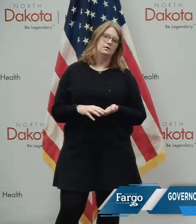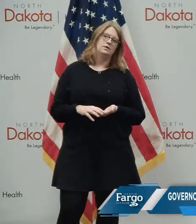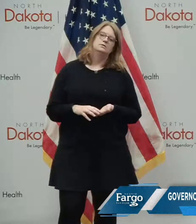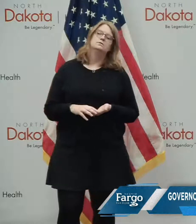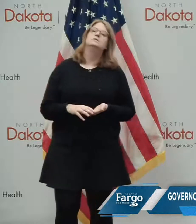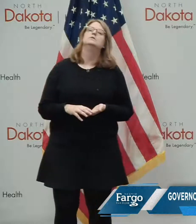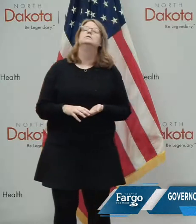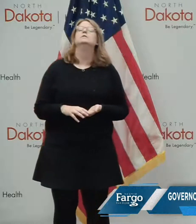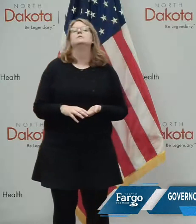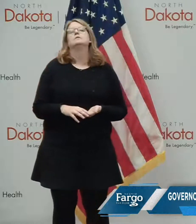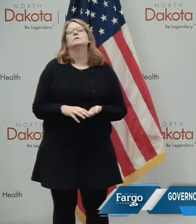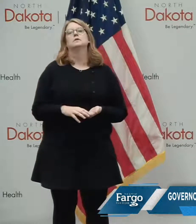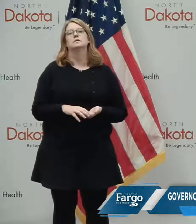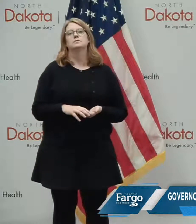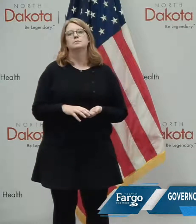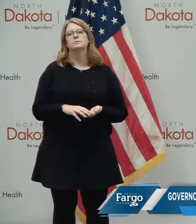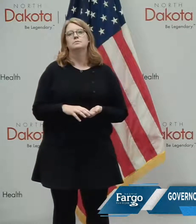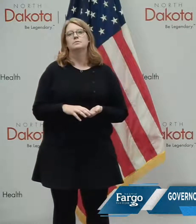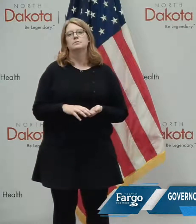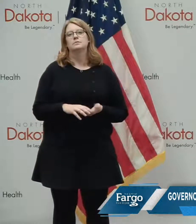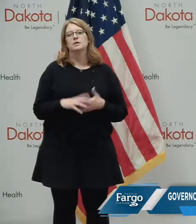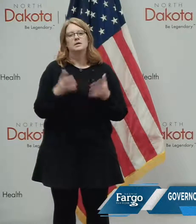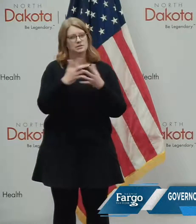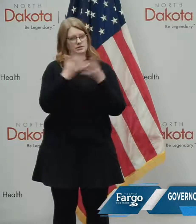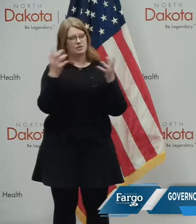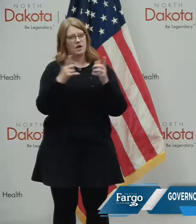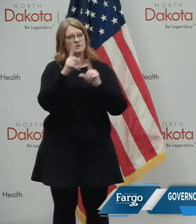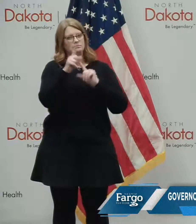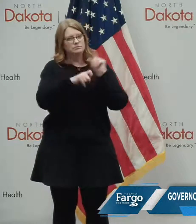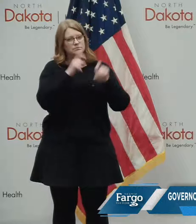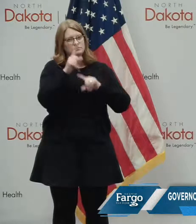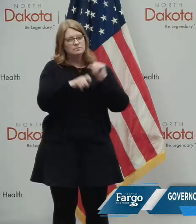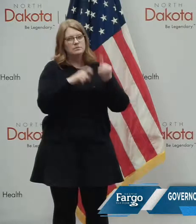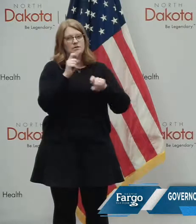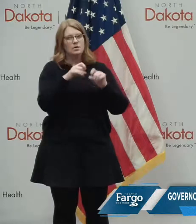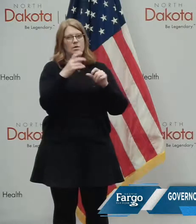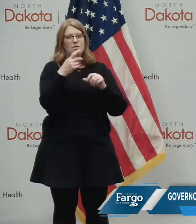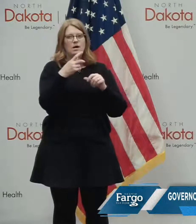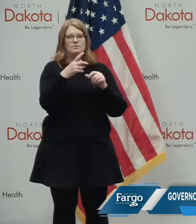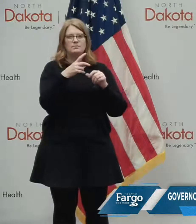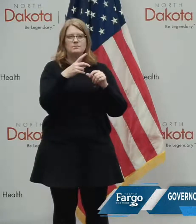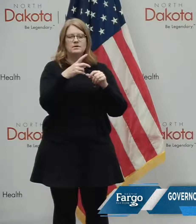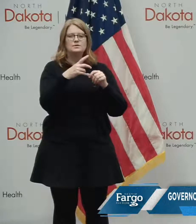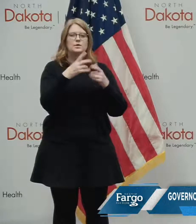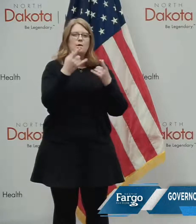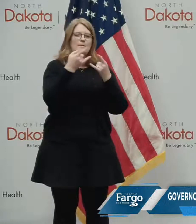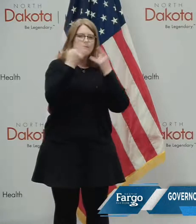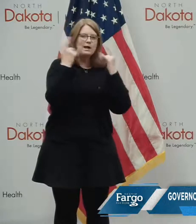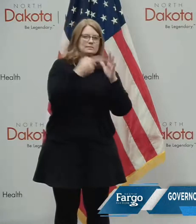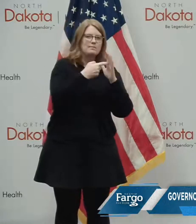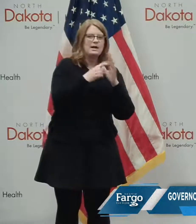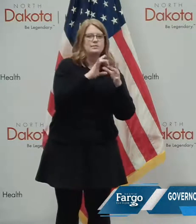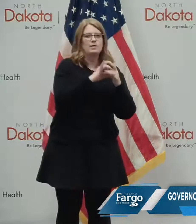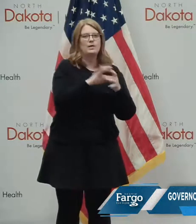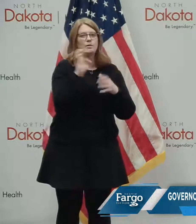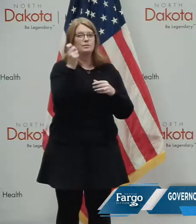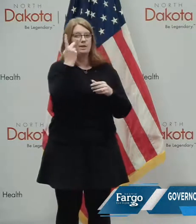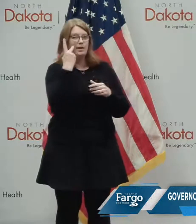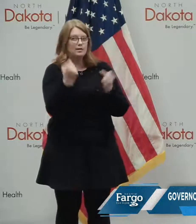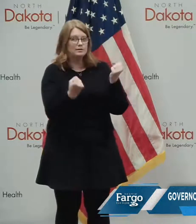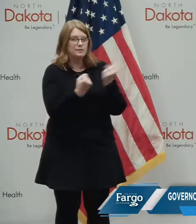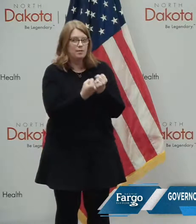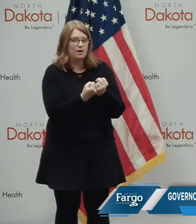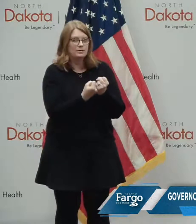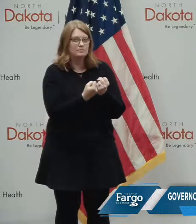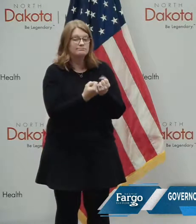there's been a lot of polling done on mask mandates tied to political affiliation, and so there is a correlation there. And again, I'm